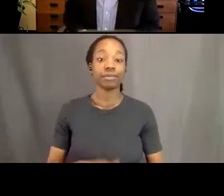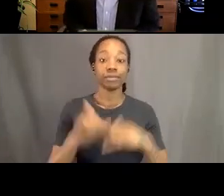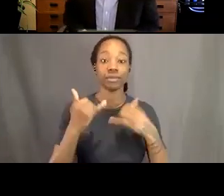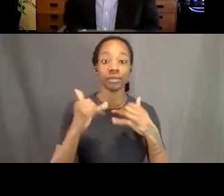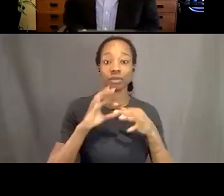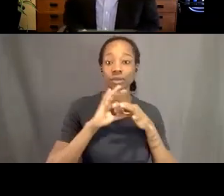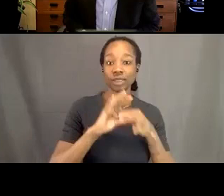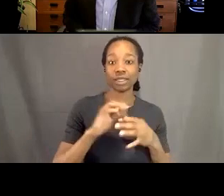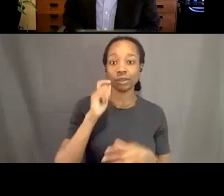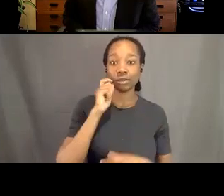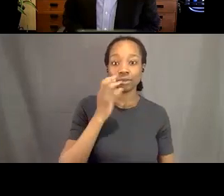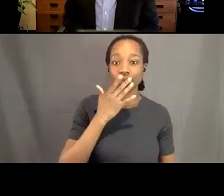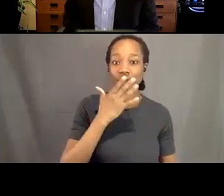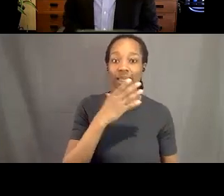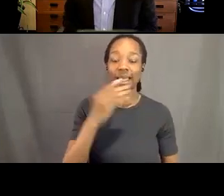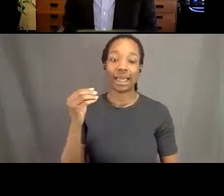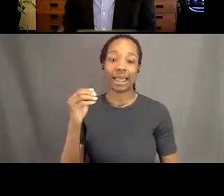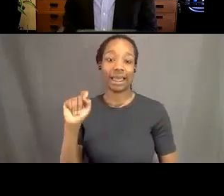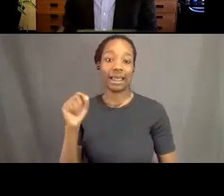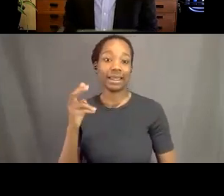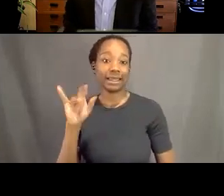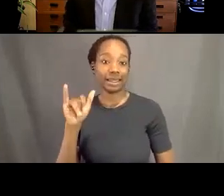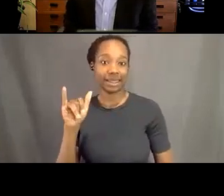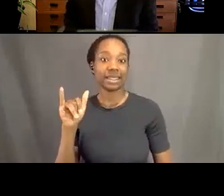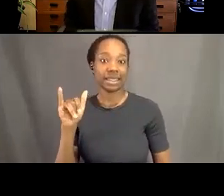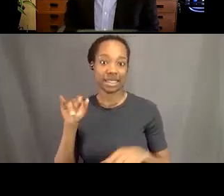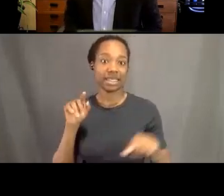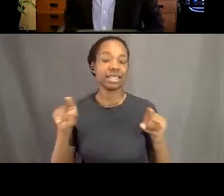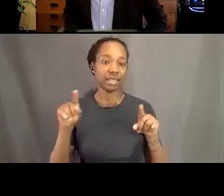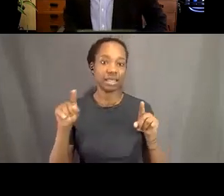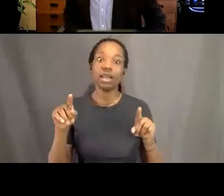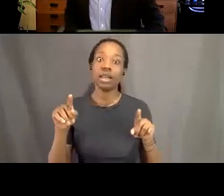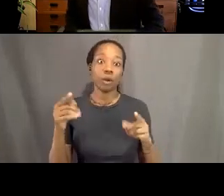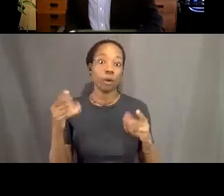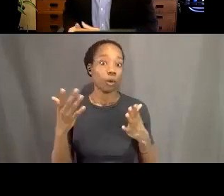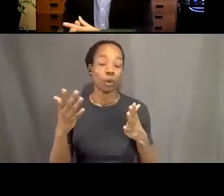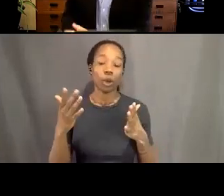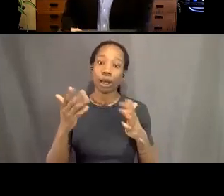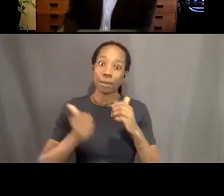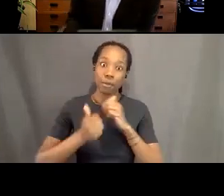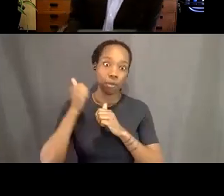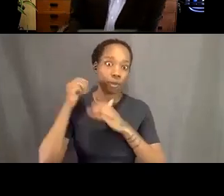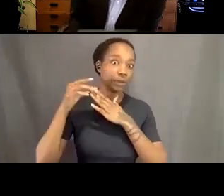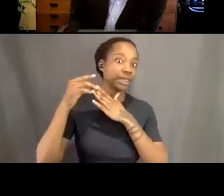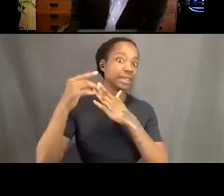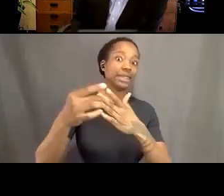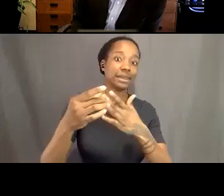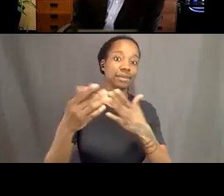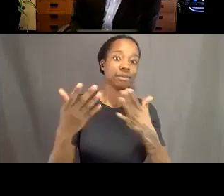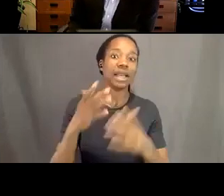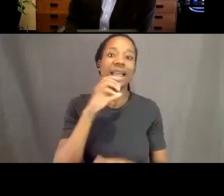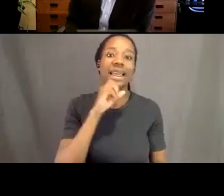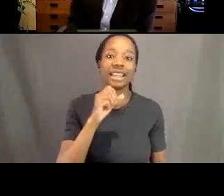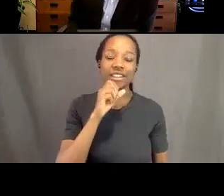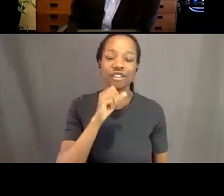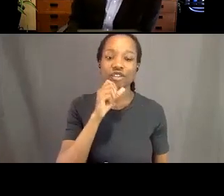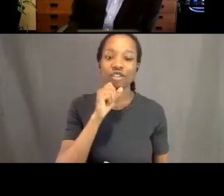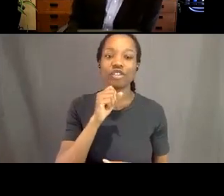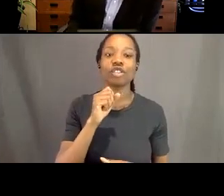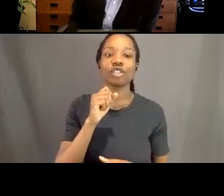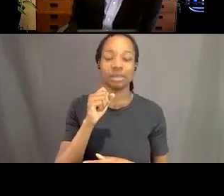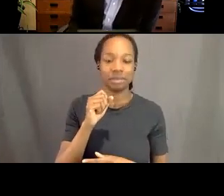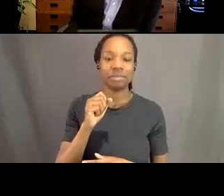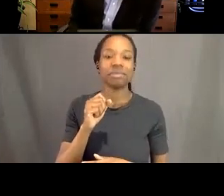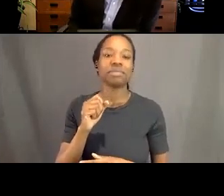for mortality from COVID-19 is by far age. Age and age plus nursing home is the